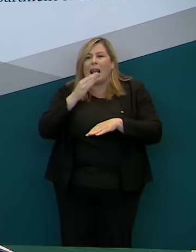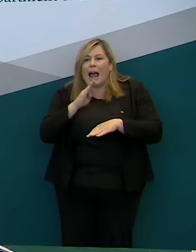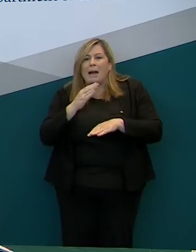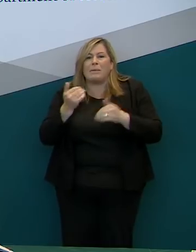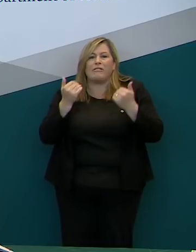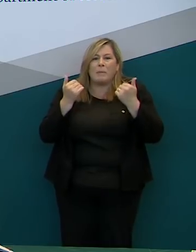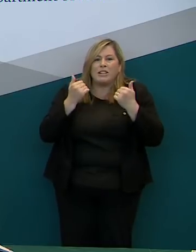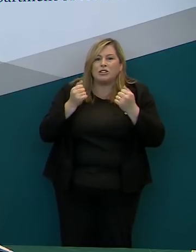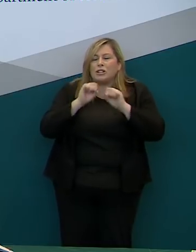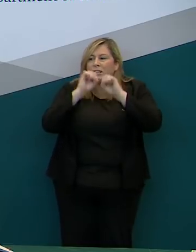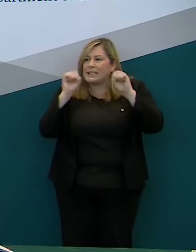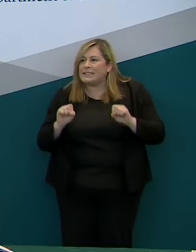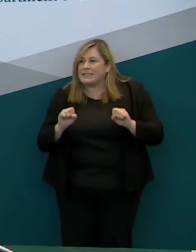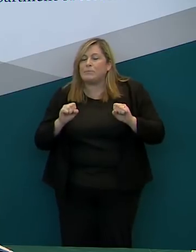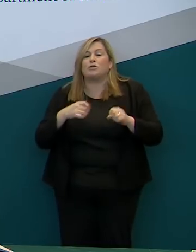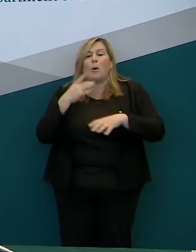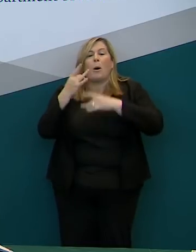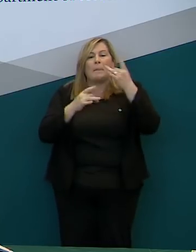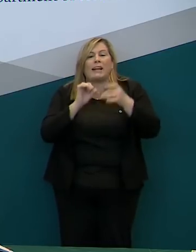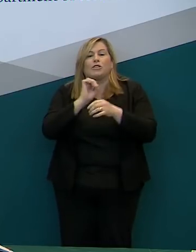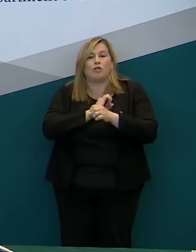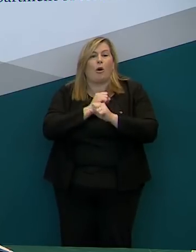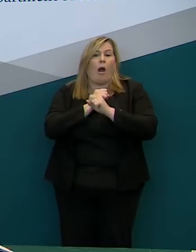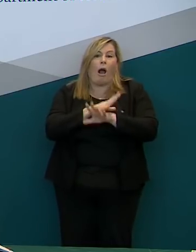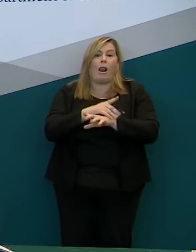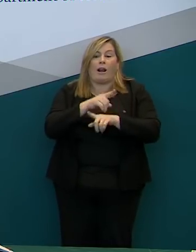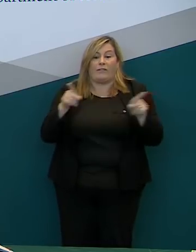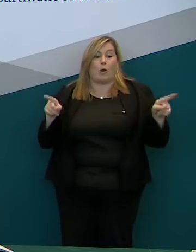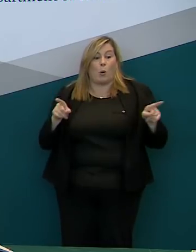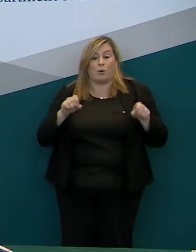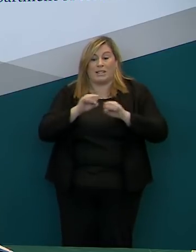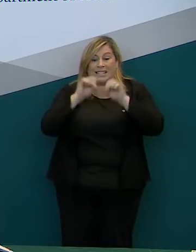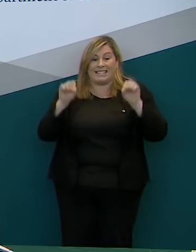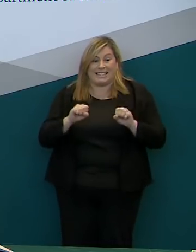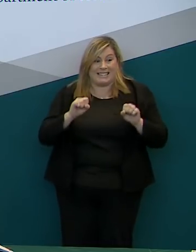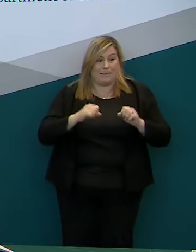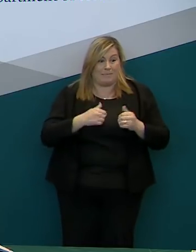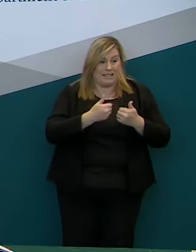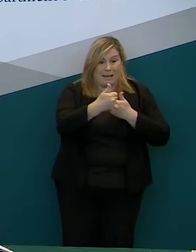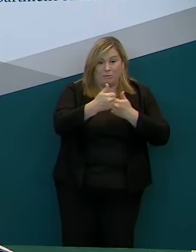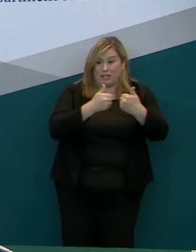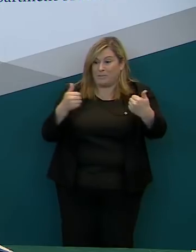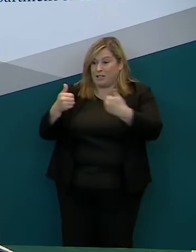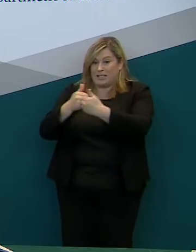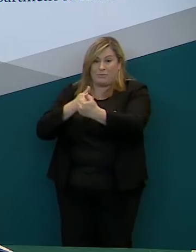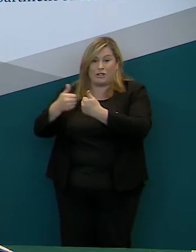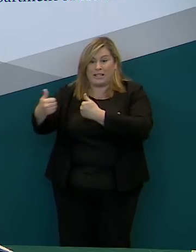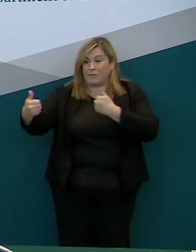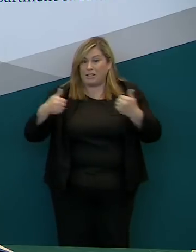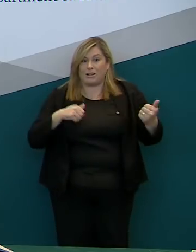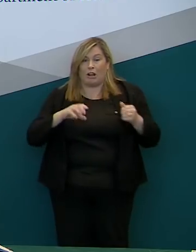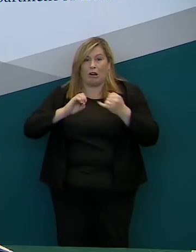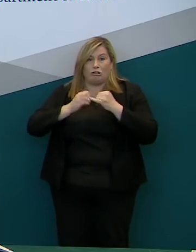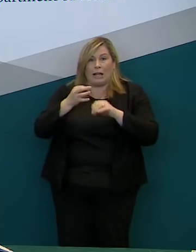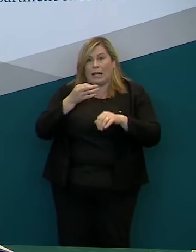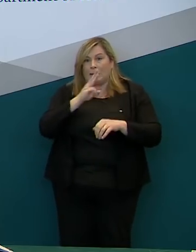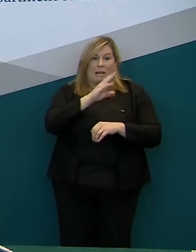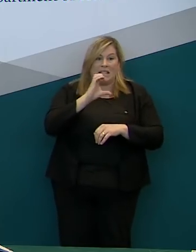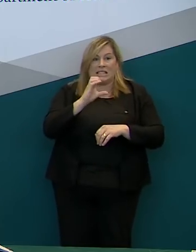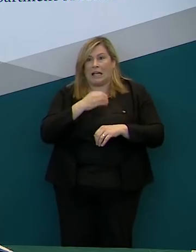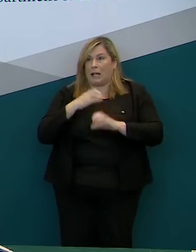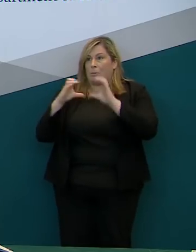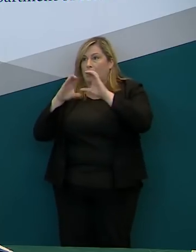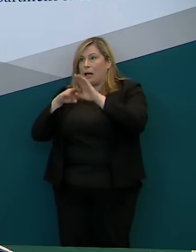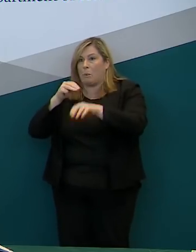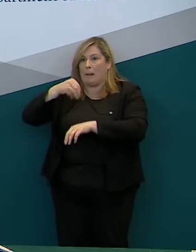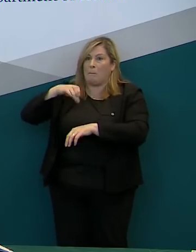management system. So making sure that all of these systems can talk to each other, and for anybody who's ever tried to get a PC to talk to a Mac, you know what I mean, these things take